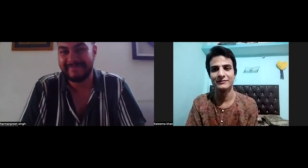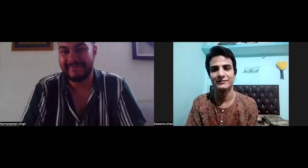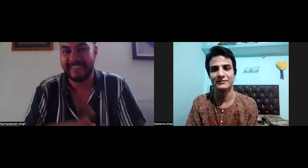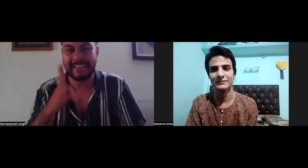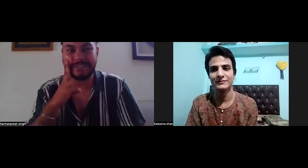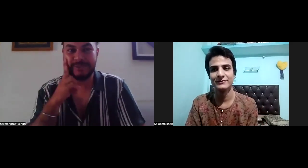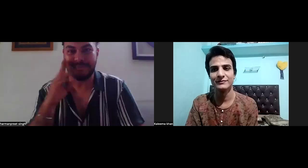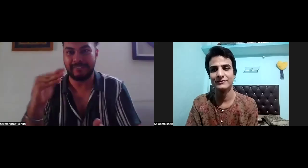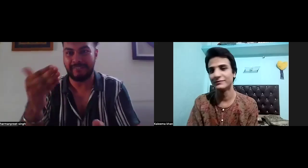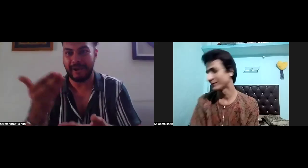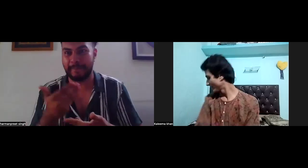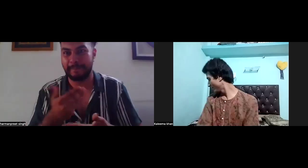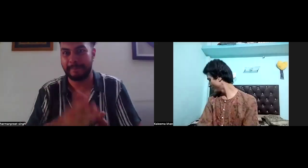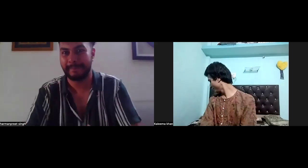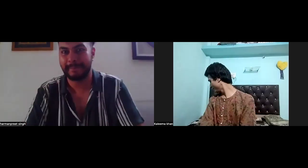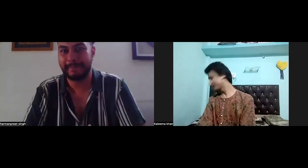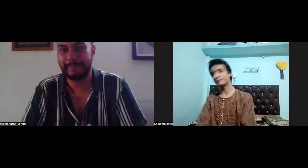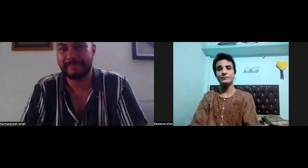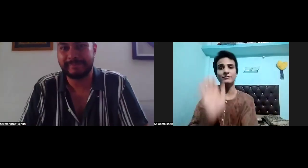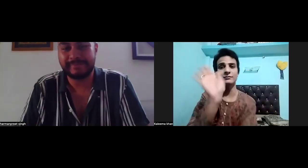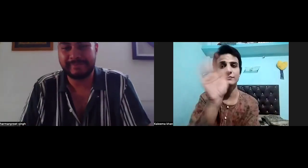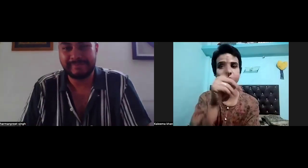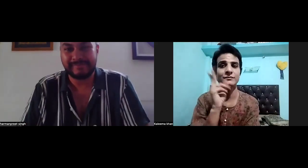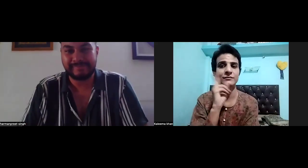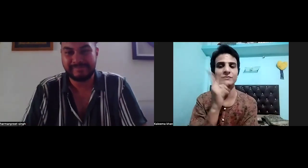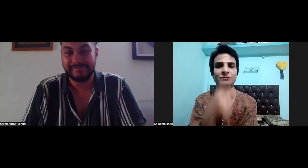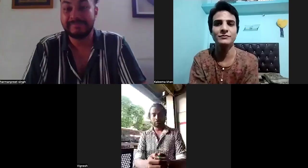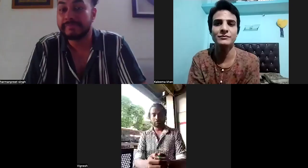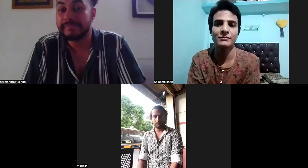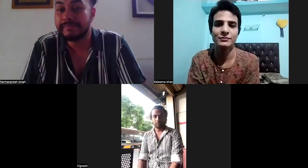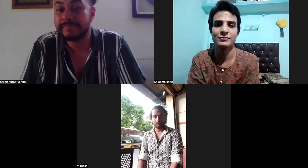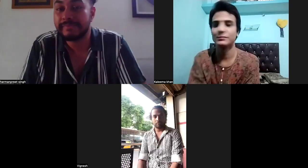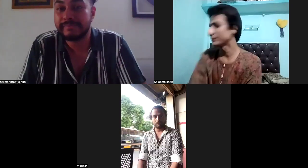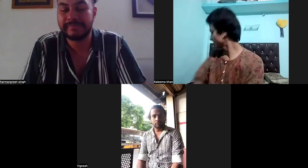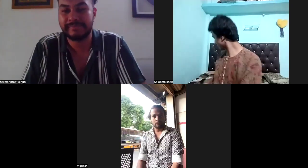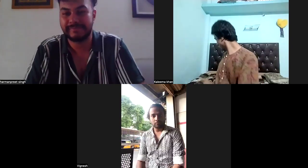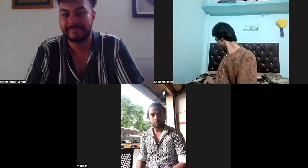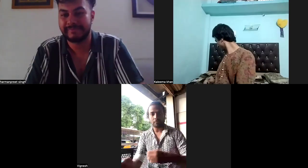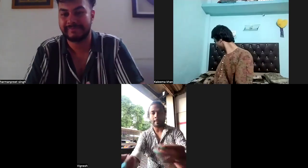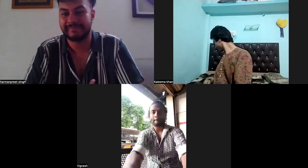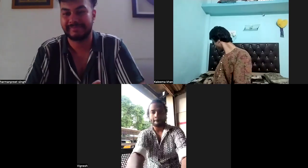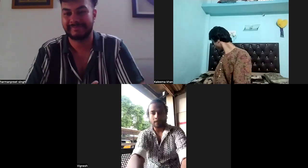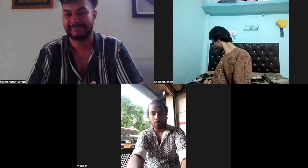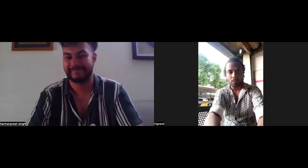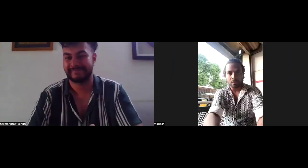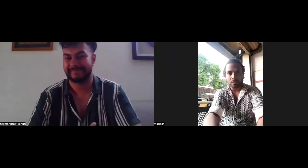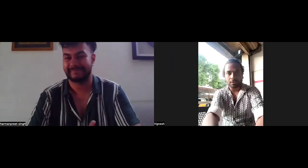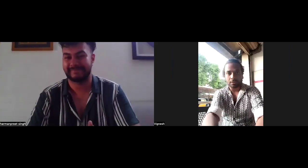interest in modeling and got there. Next, we would like to welcome Vignesh, our next